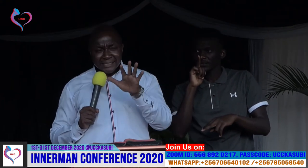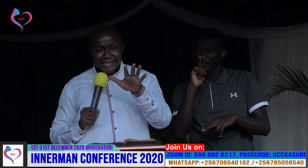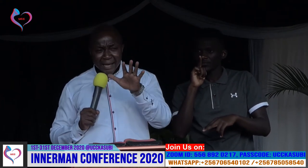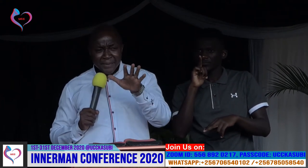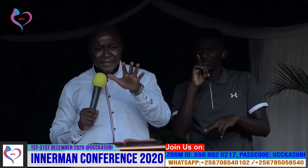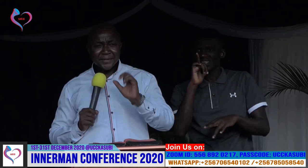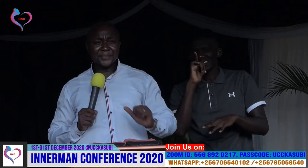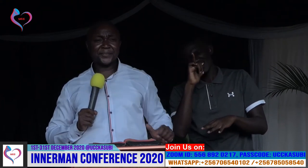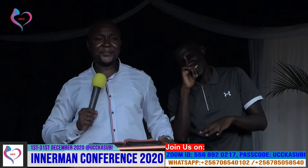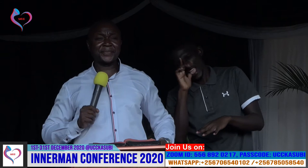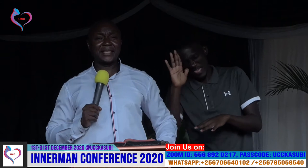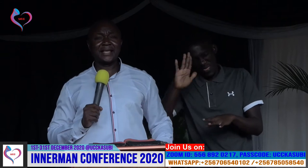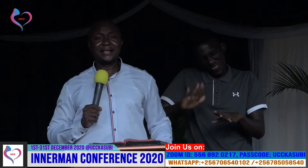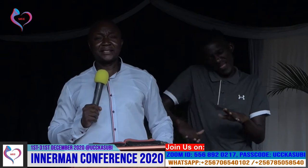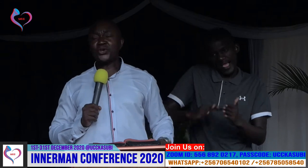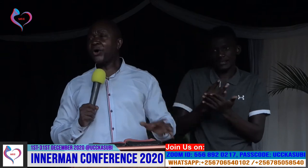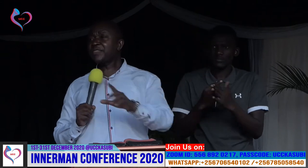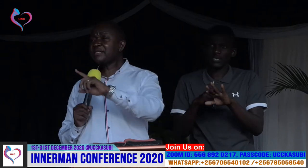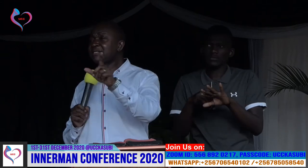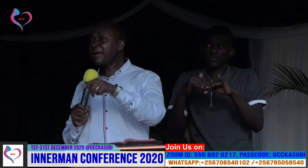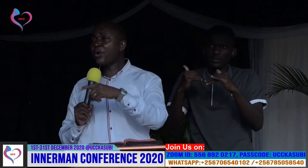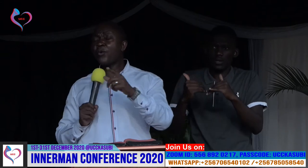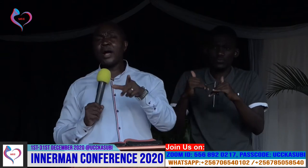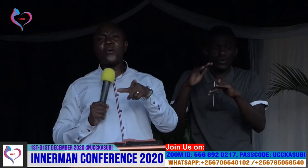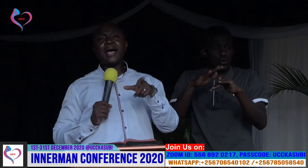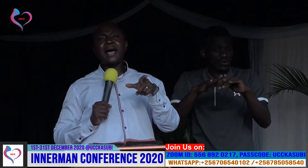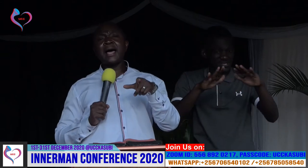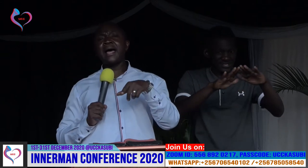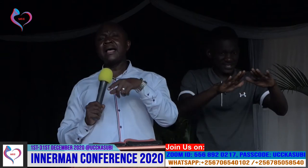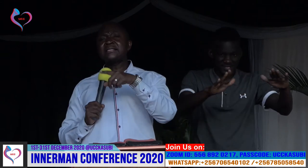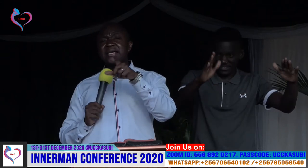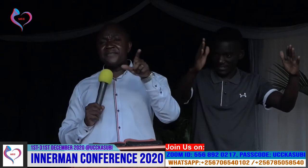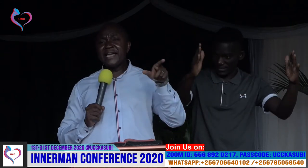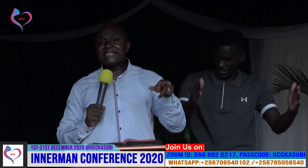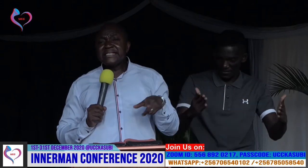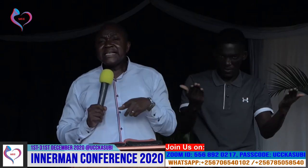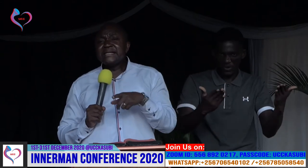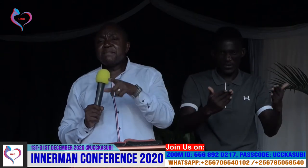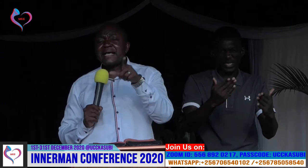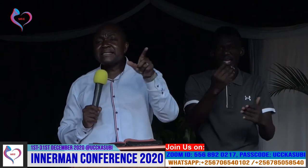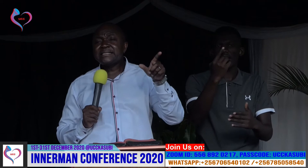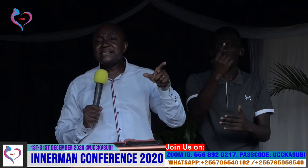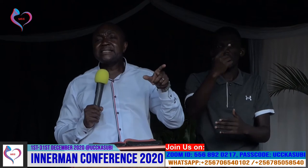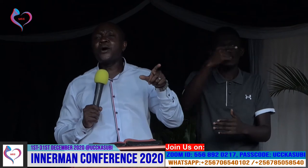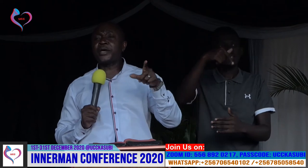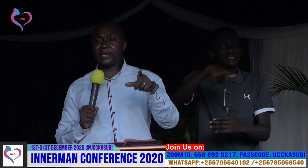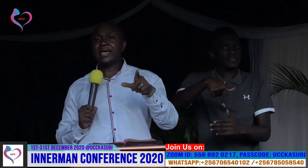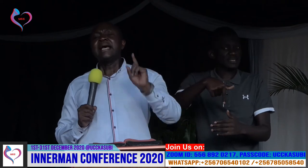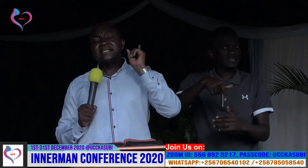lunch delayed a bit. So on this table where we are 17